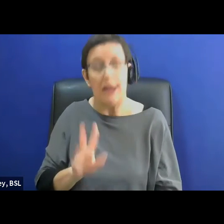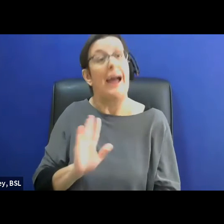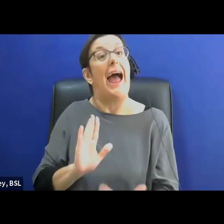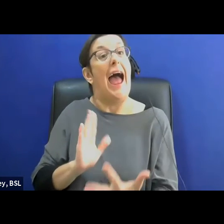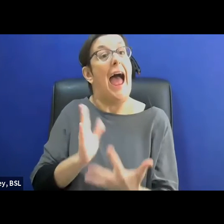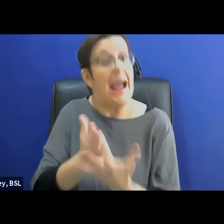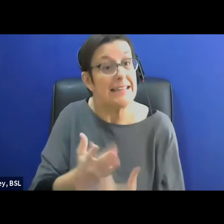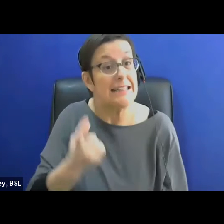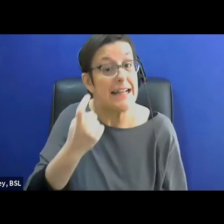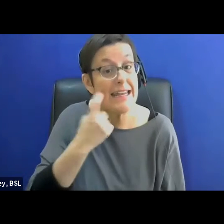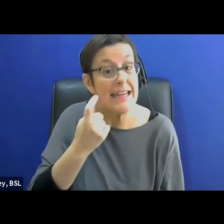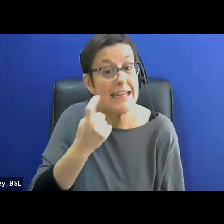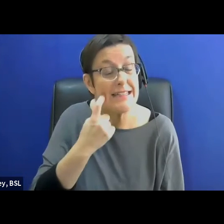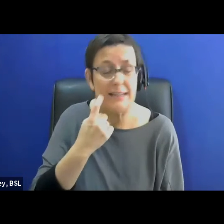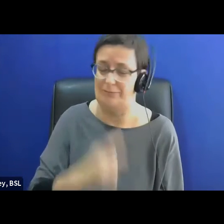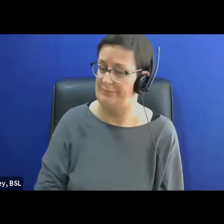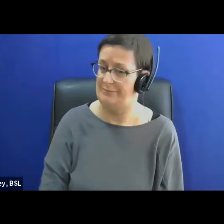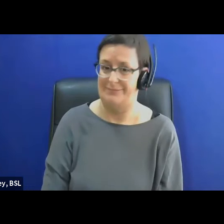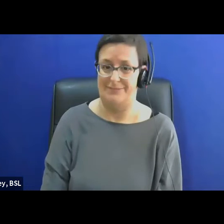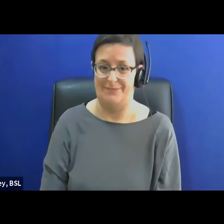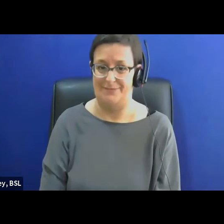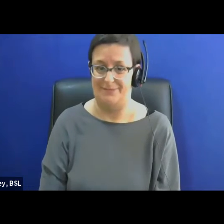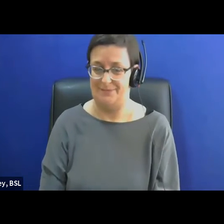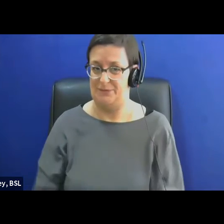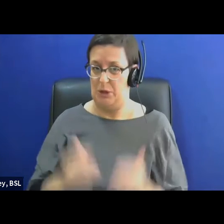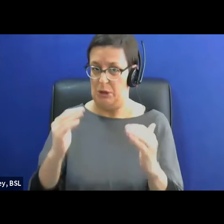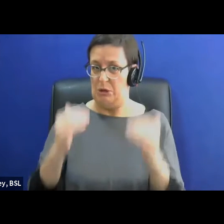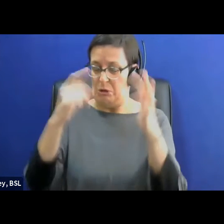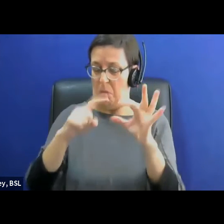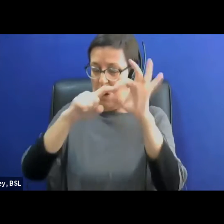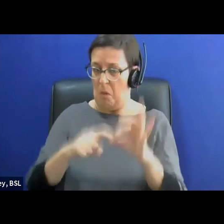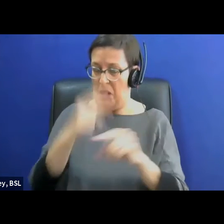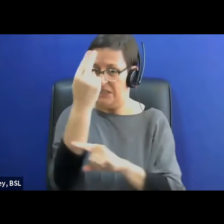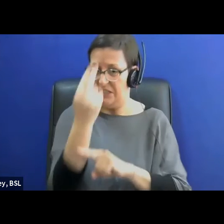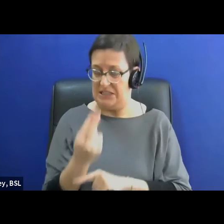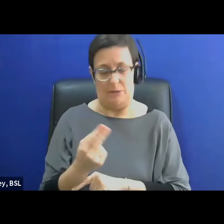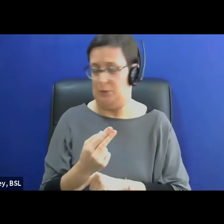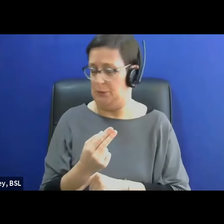accessible and really good in the top quality of design that's available in construction.